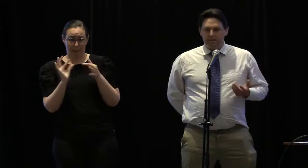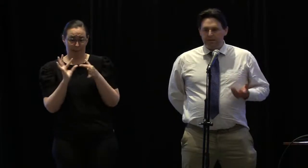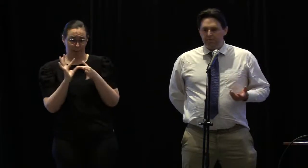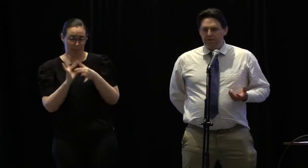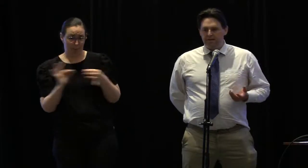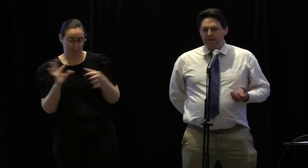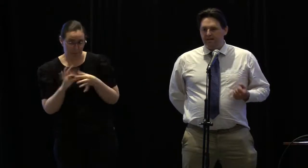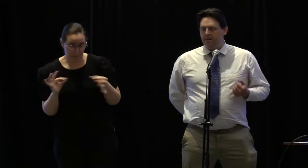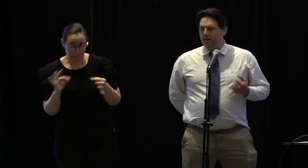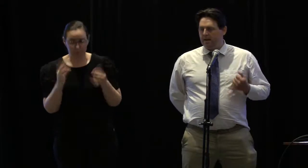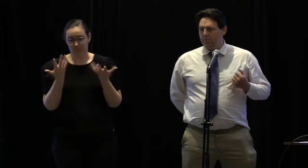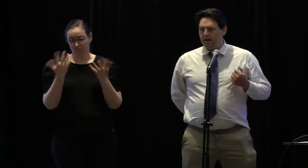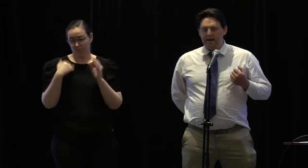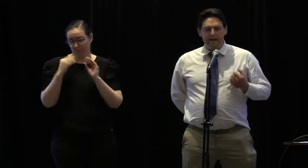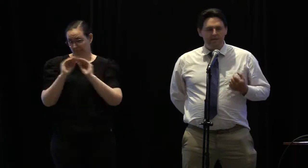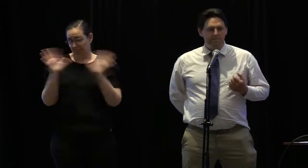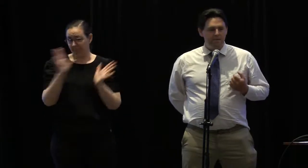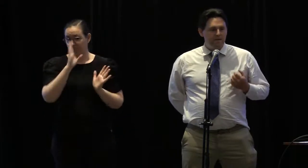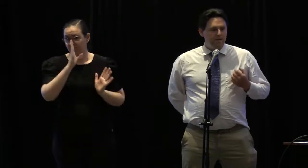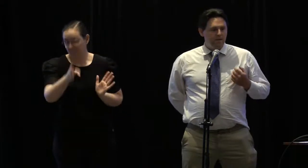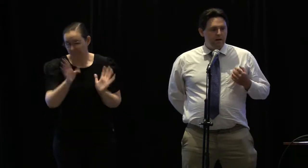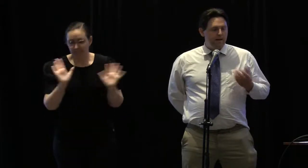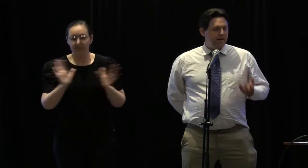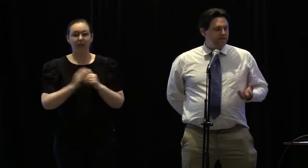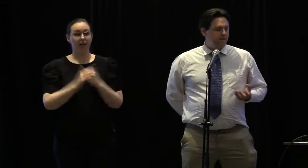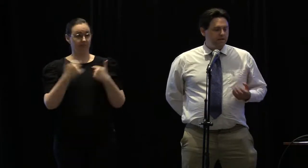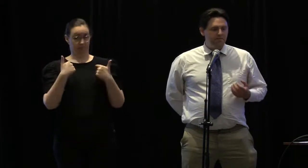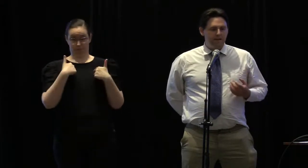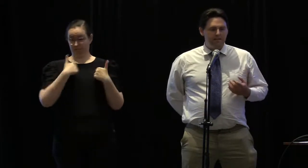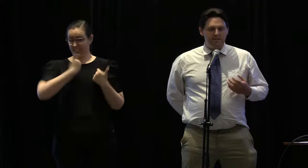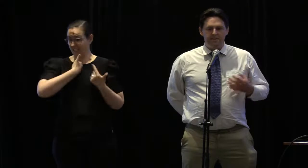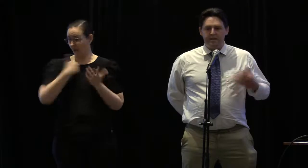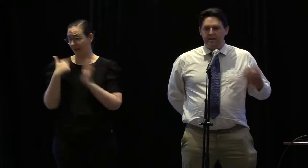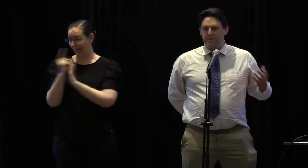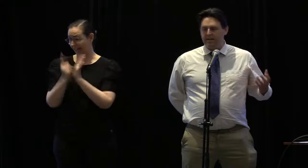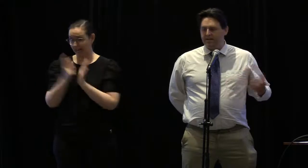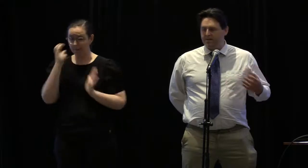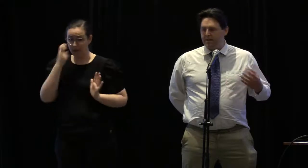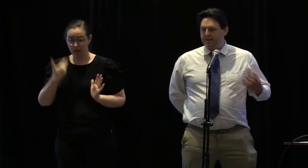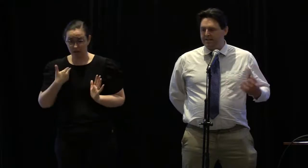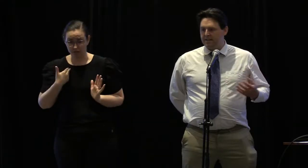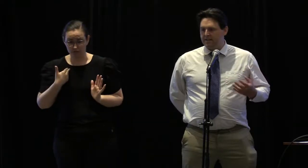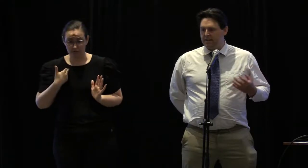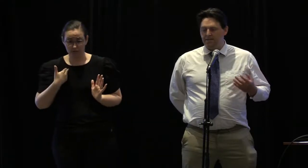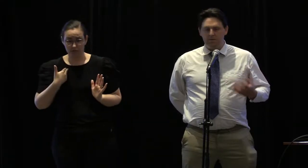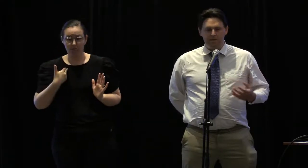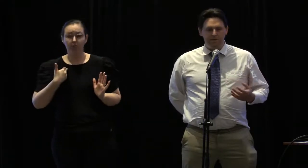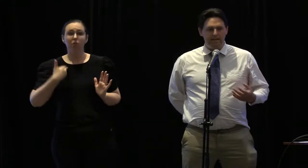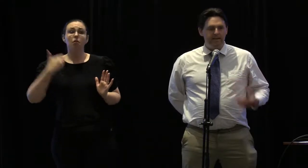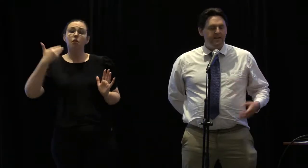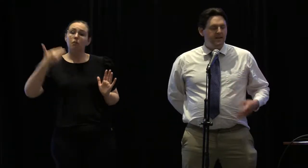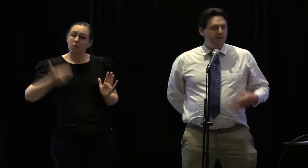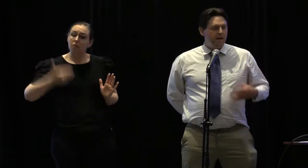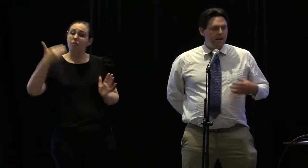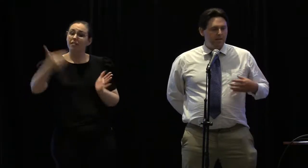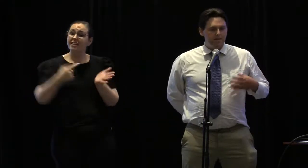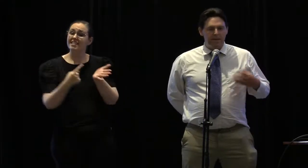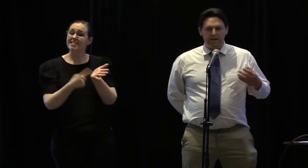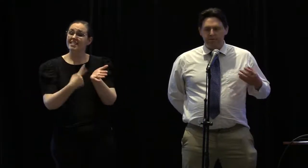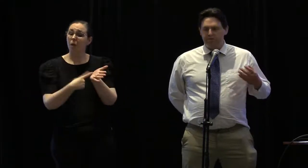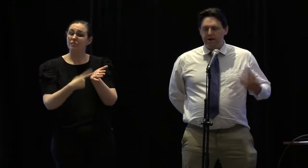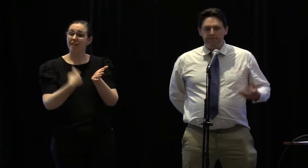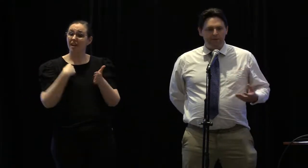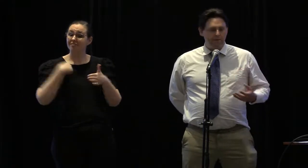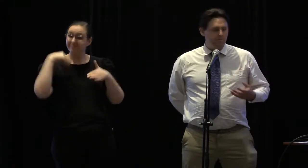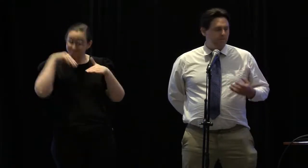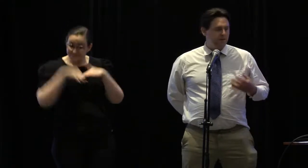legally blind person, I have occasionally felt that coming into spaces in the deaf community, that